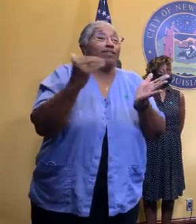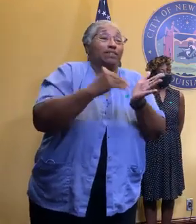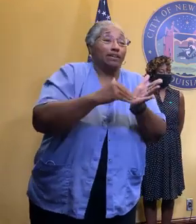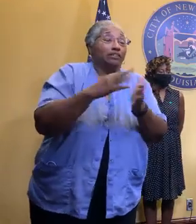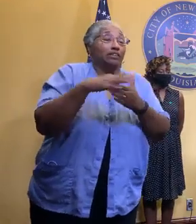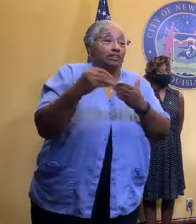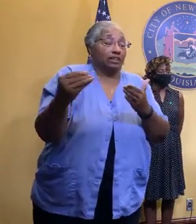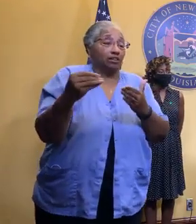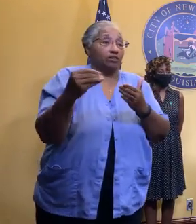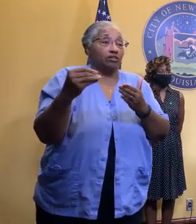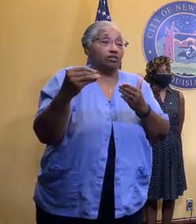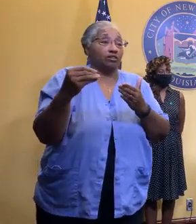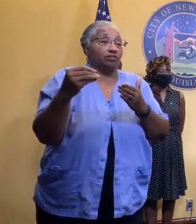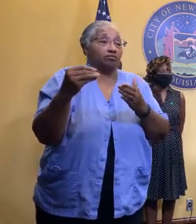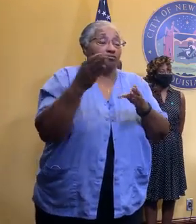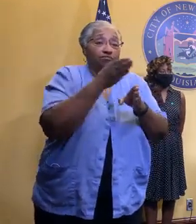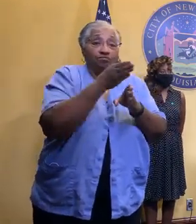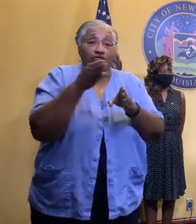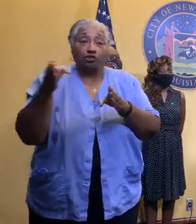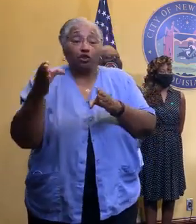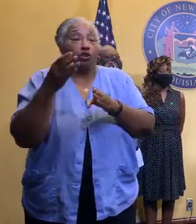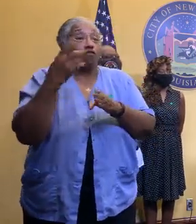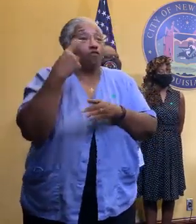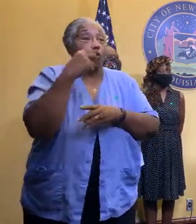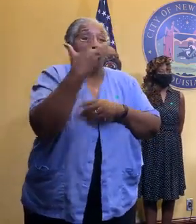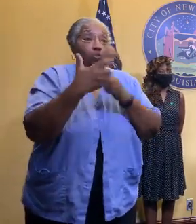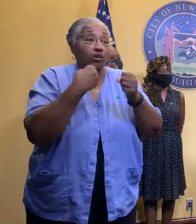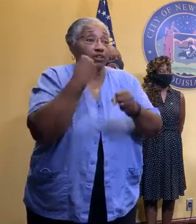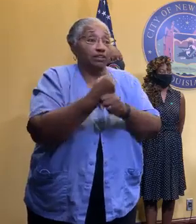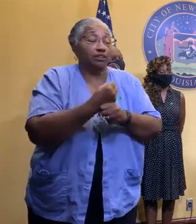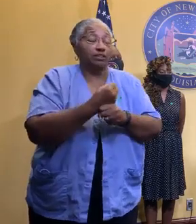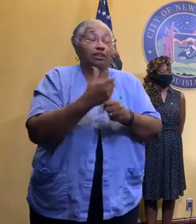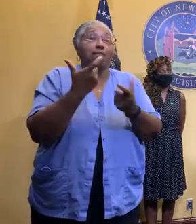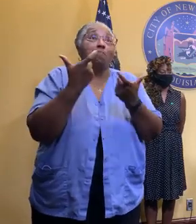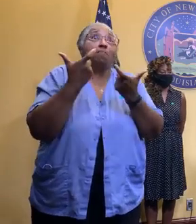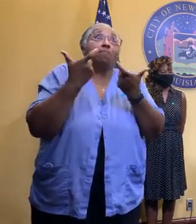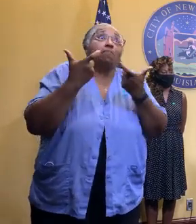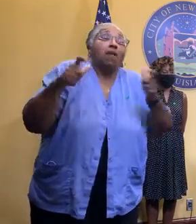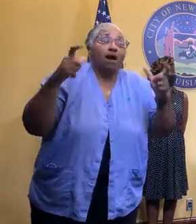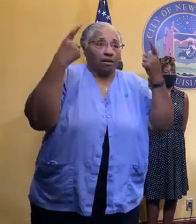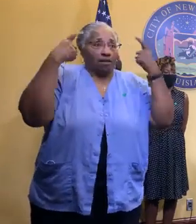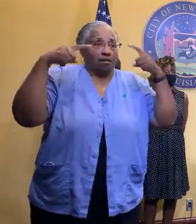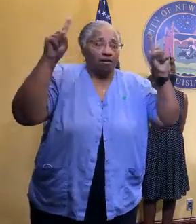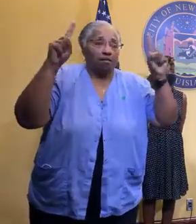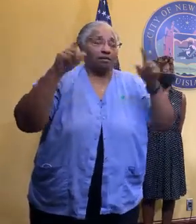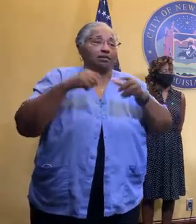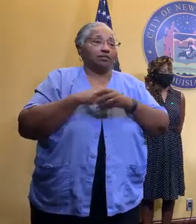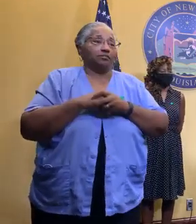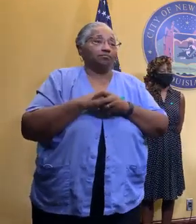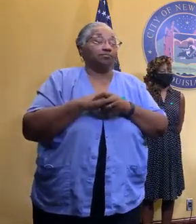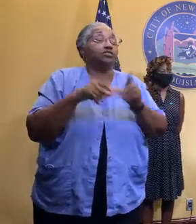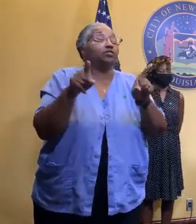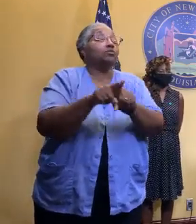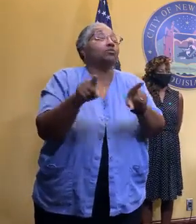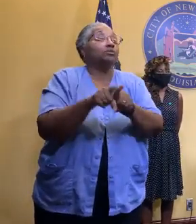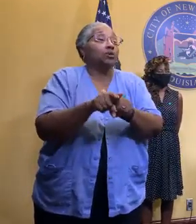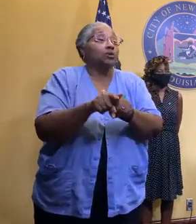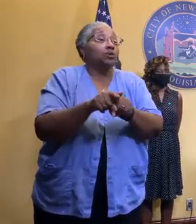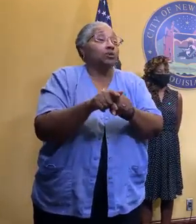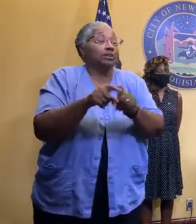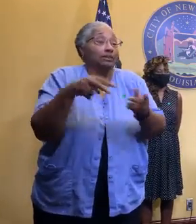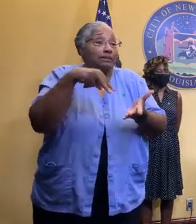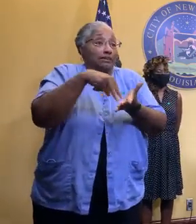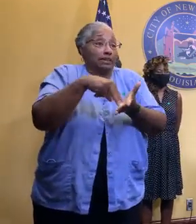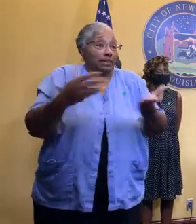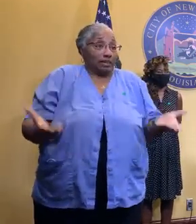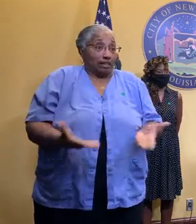$435,000 over the span of a 3-year period. That is a huge accomplishment. And absolutely, who's standing here